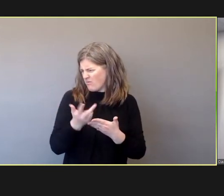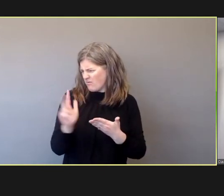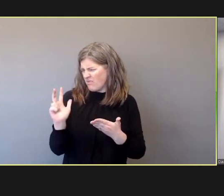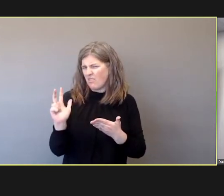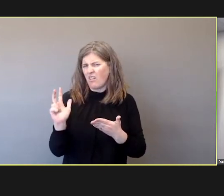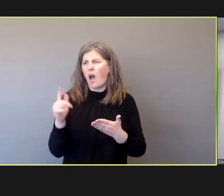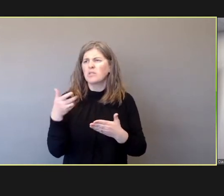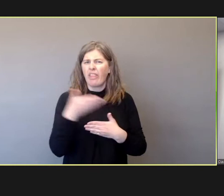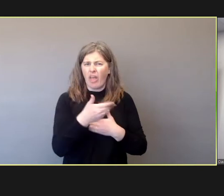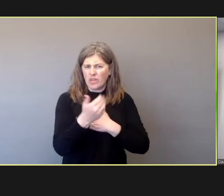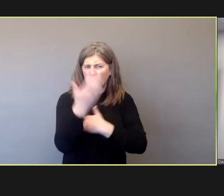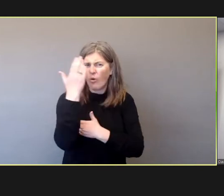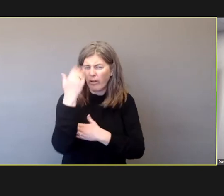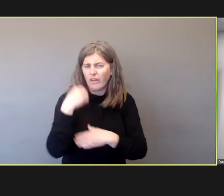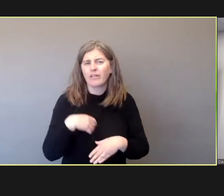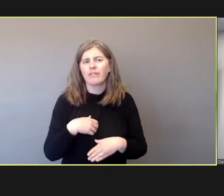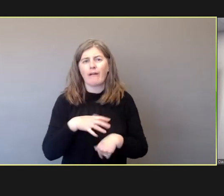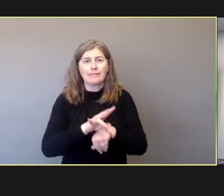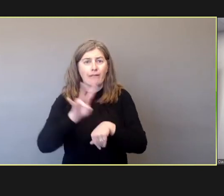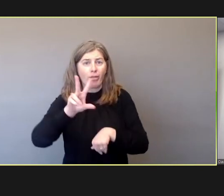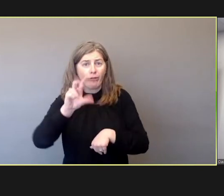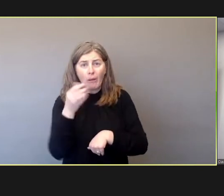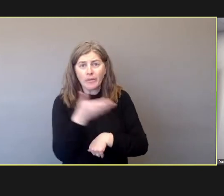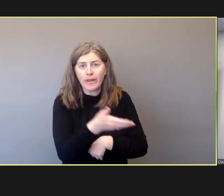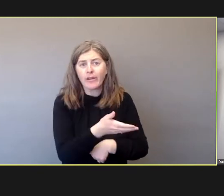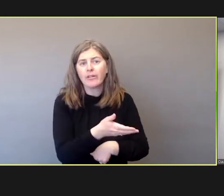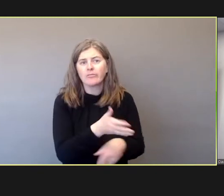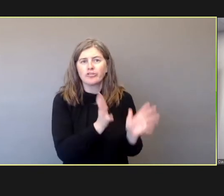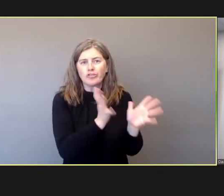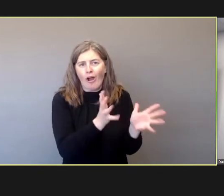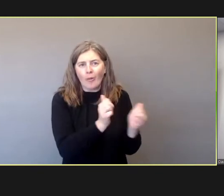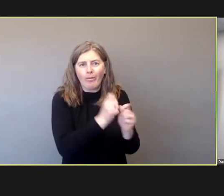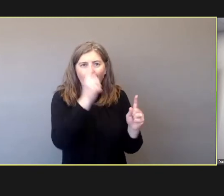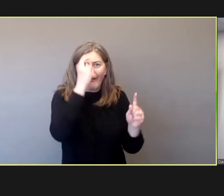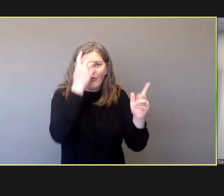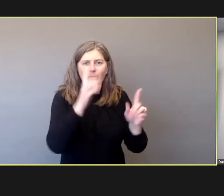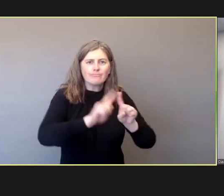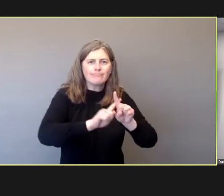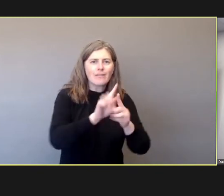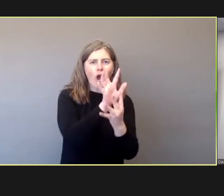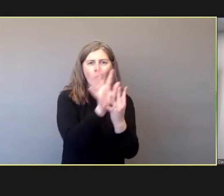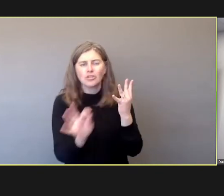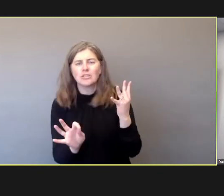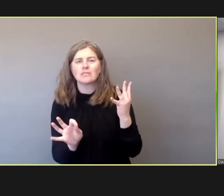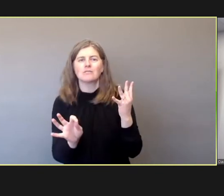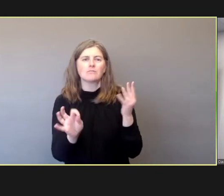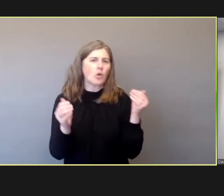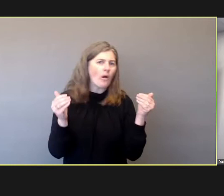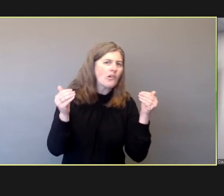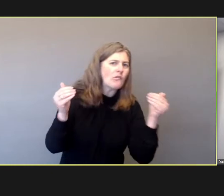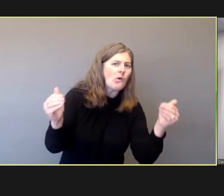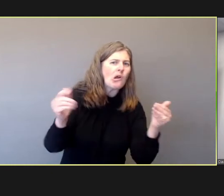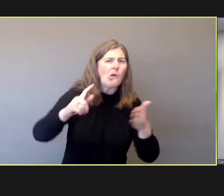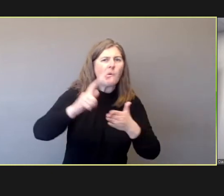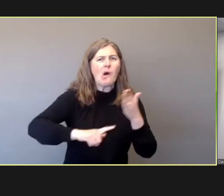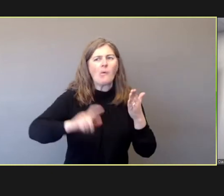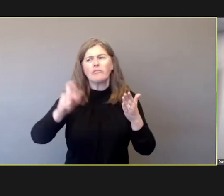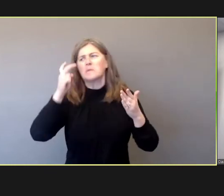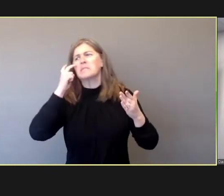morning at 7:30, talking with her about various options going forward and what we would need to